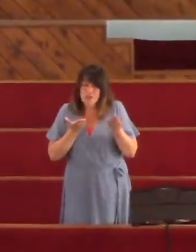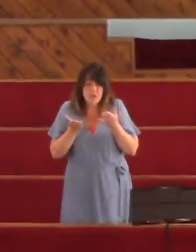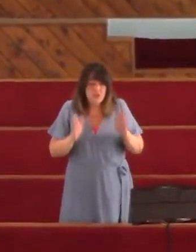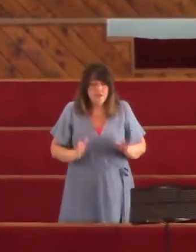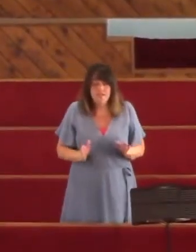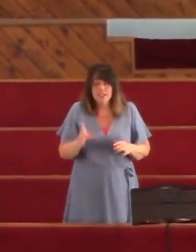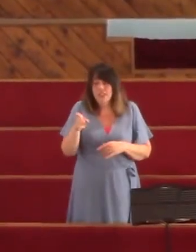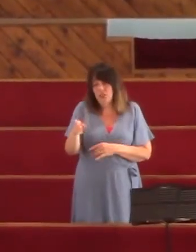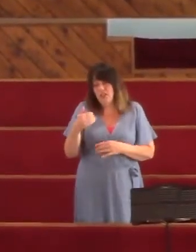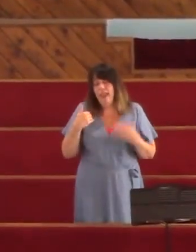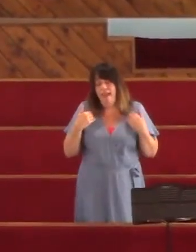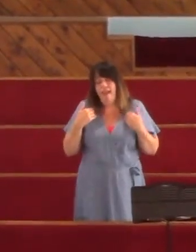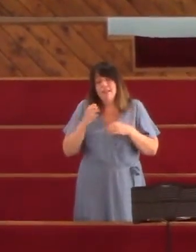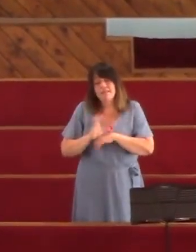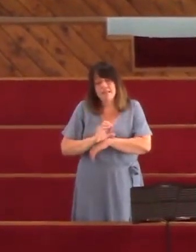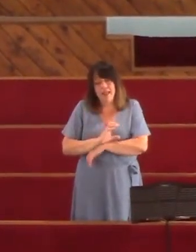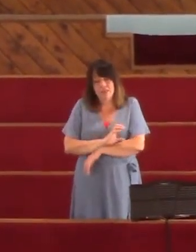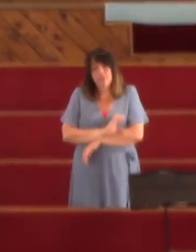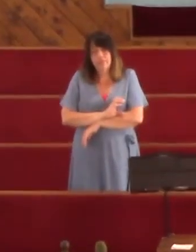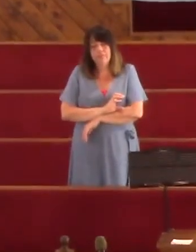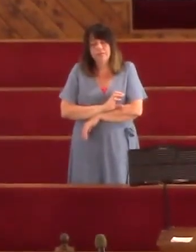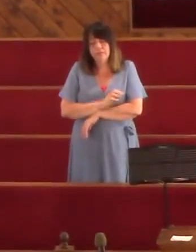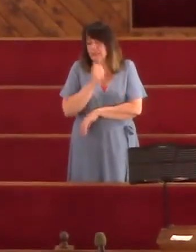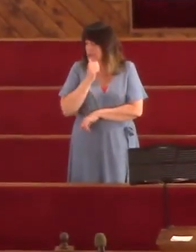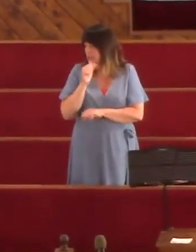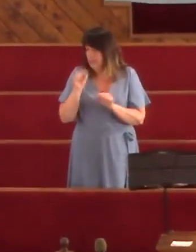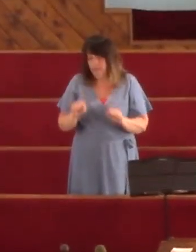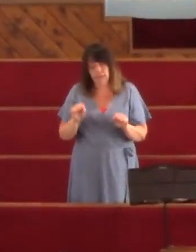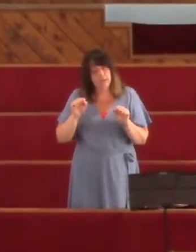has cancer, and she's unable to